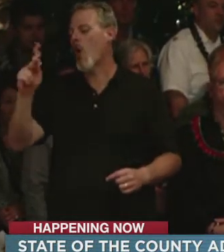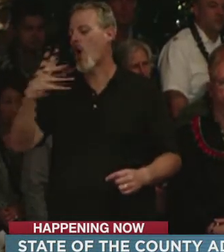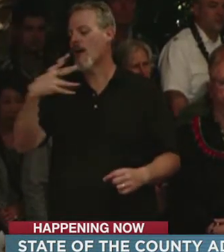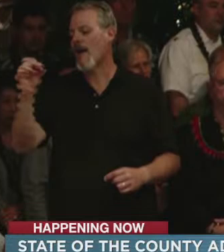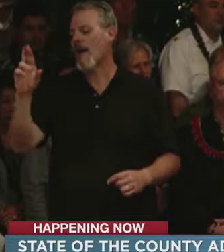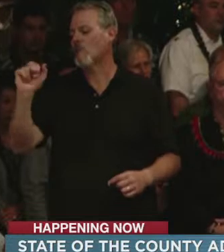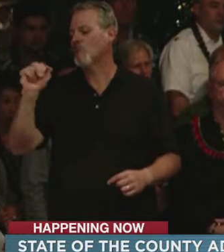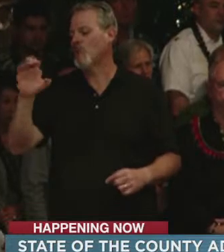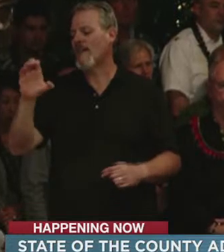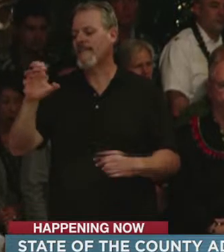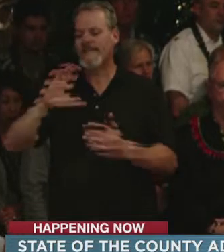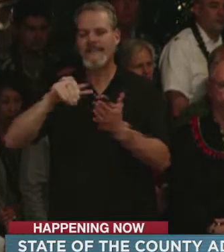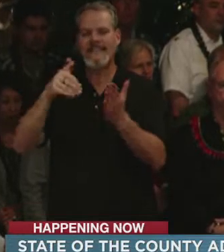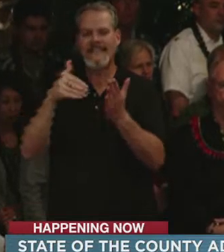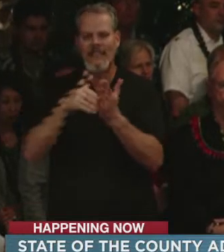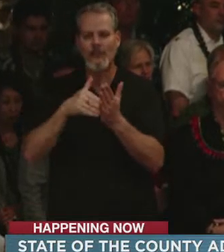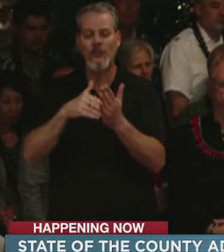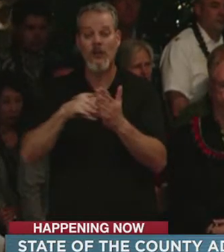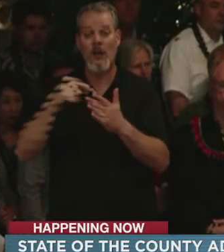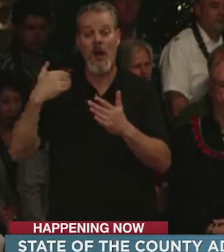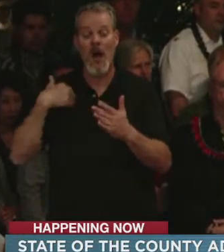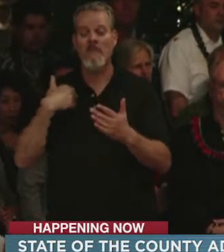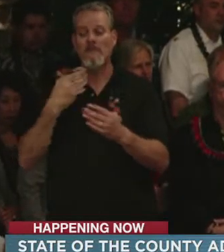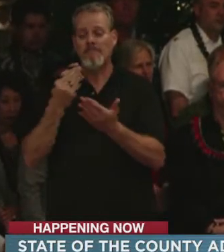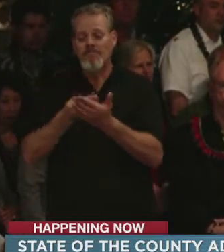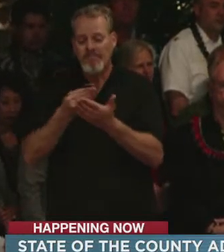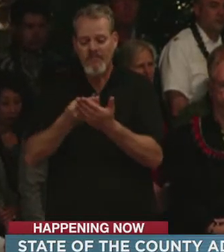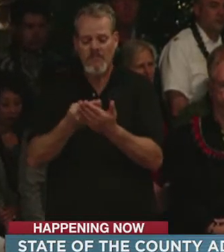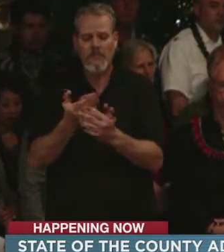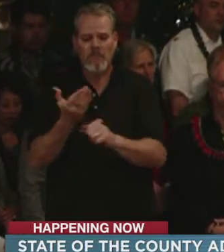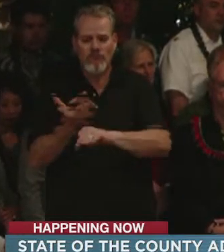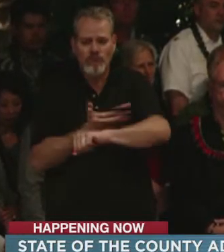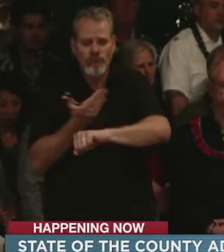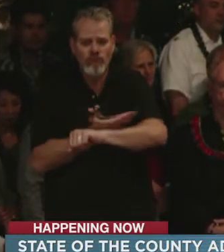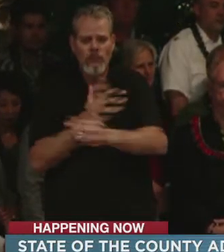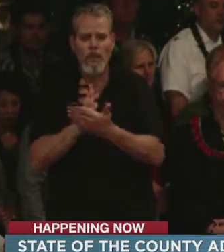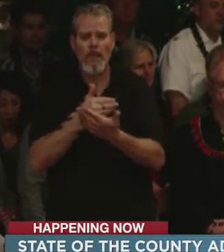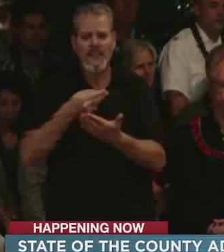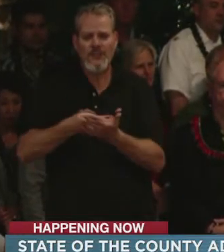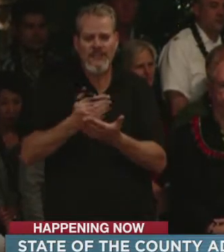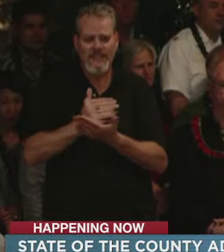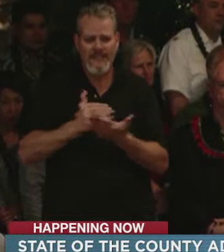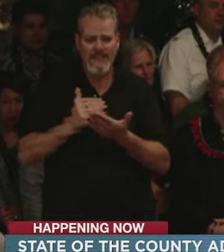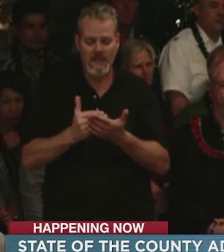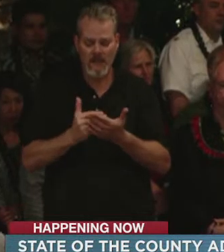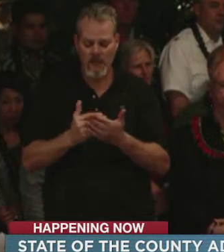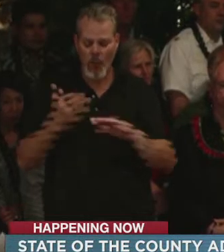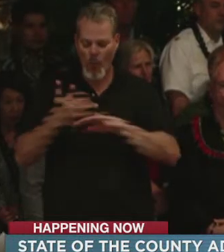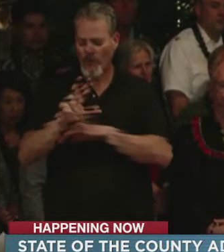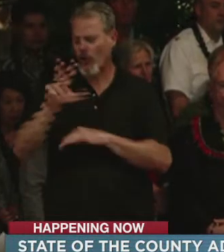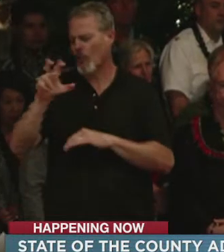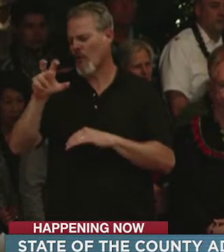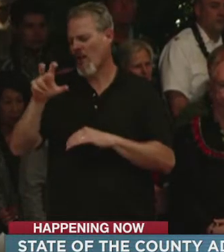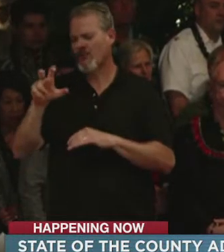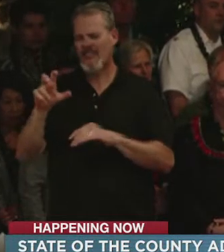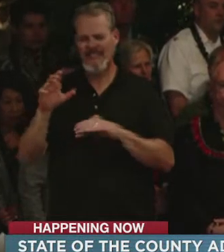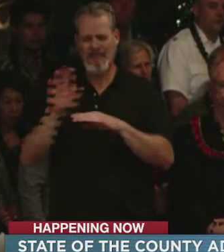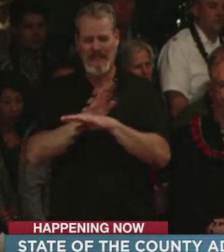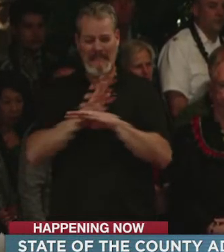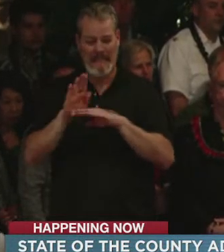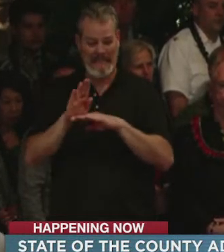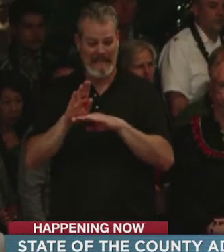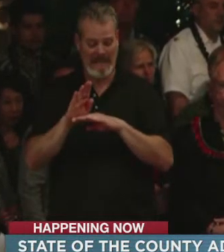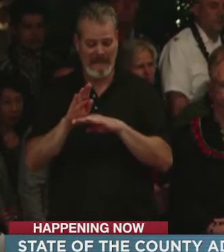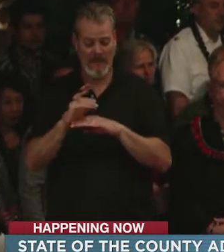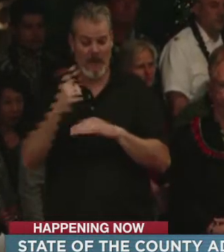Recreation's maintenance and repair budget for over 300 facilities. And if you think about how much it